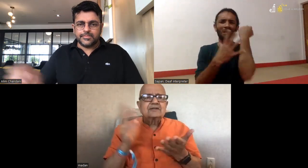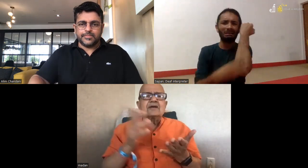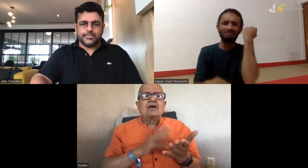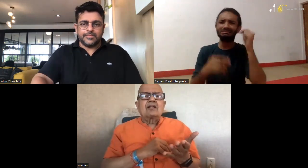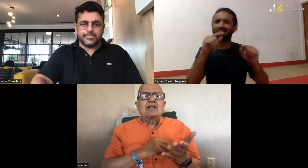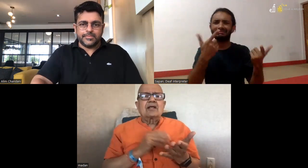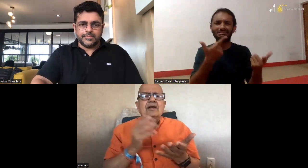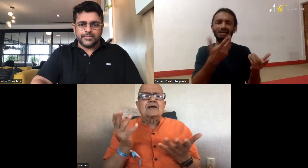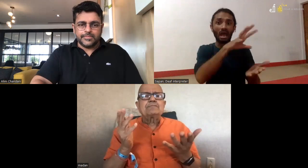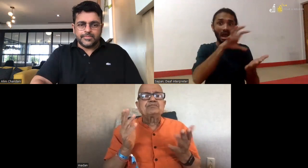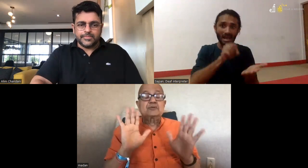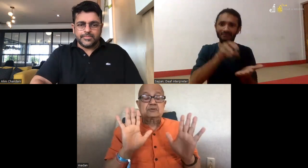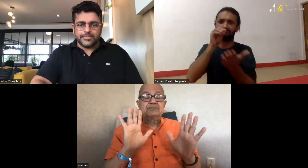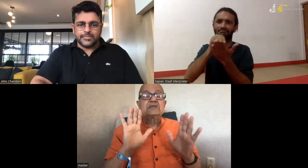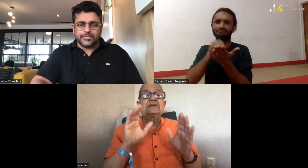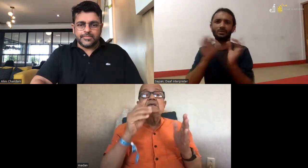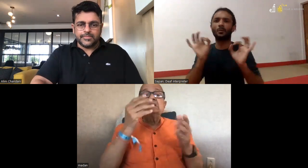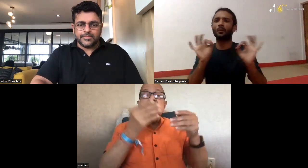And